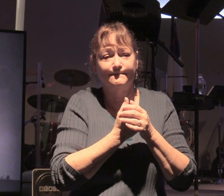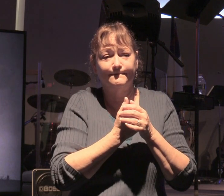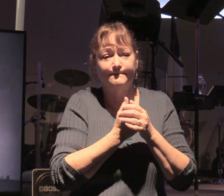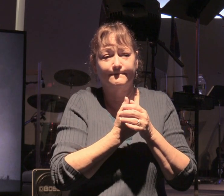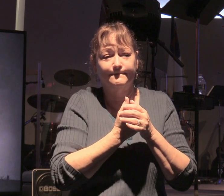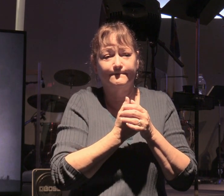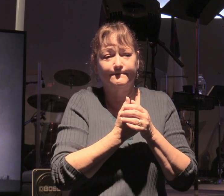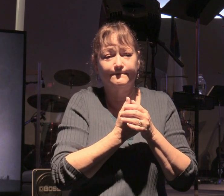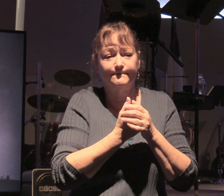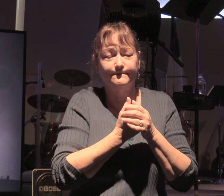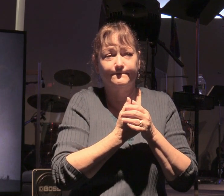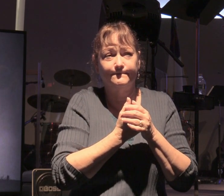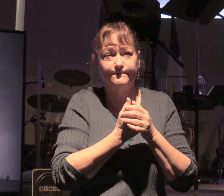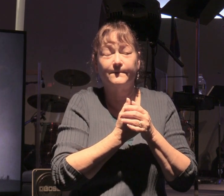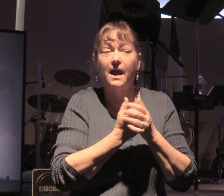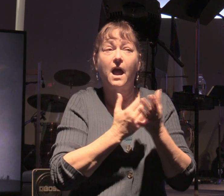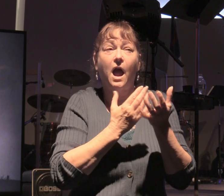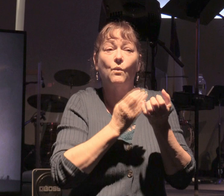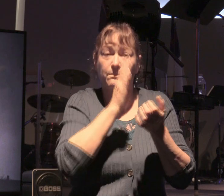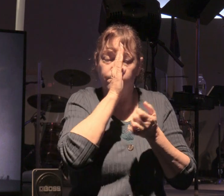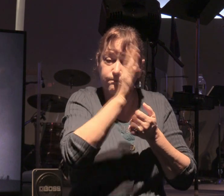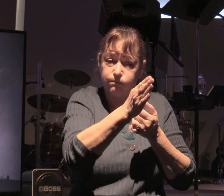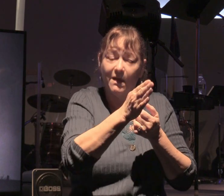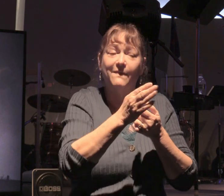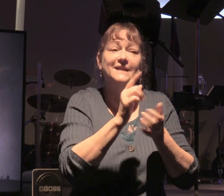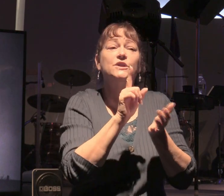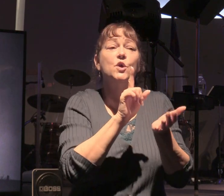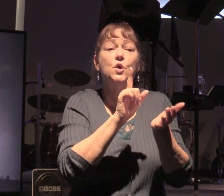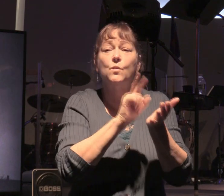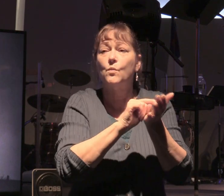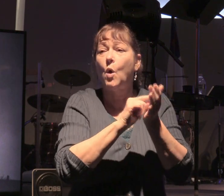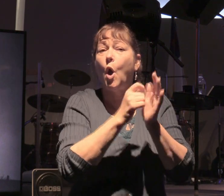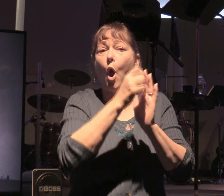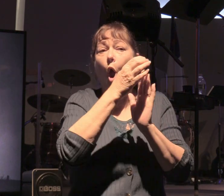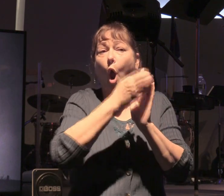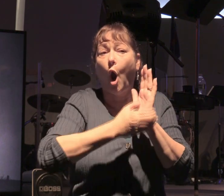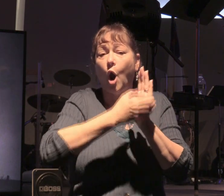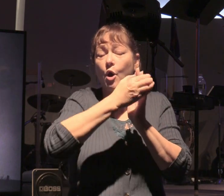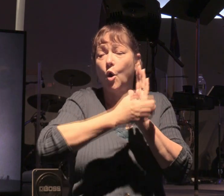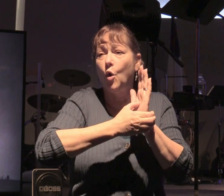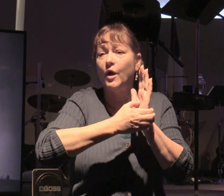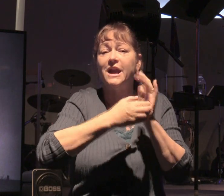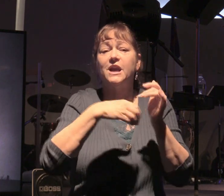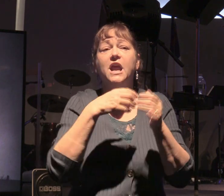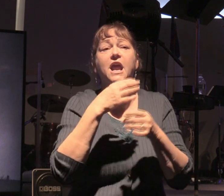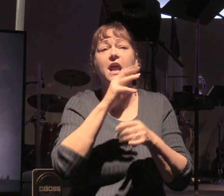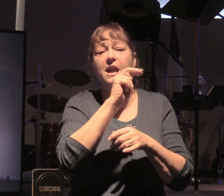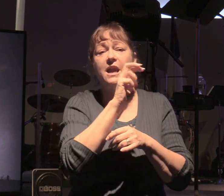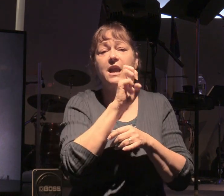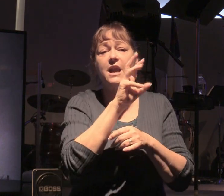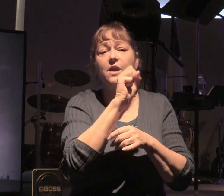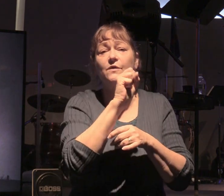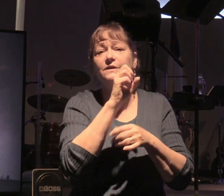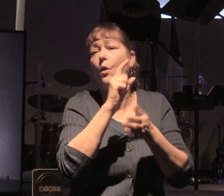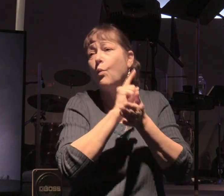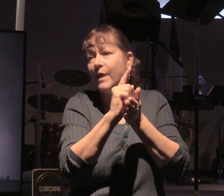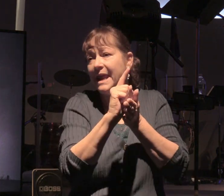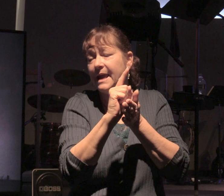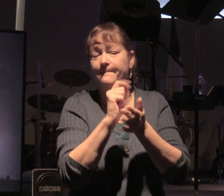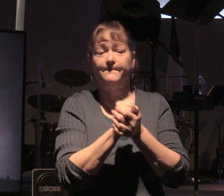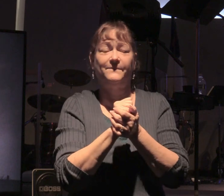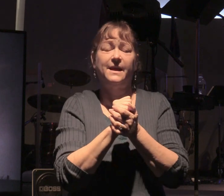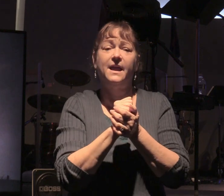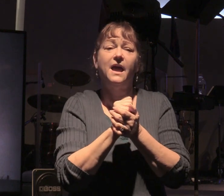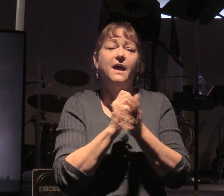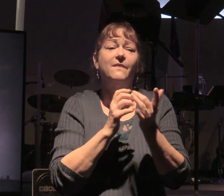Let me make sure I got that across. This article was in Newsweek. Quote, the number of violent attacks on